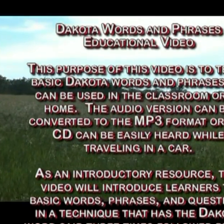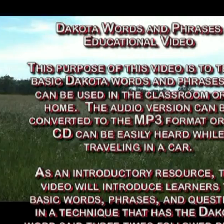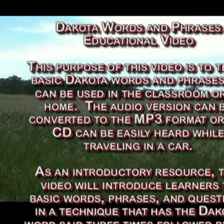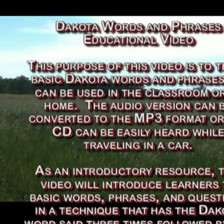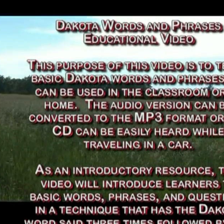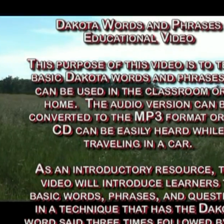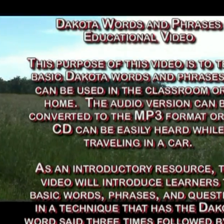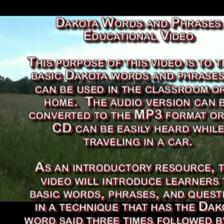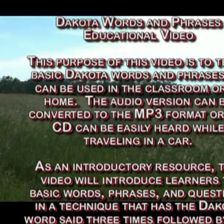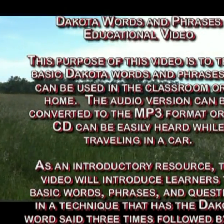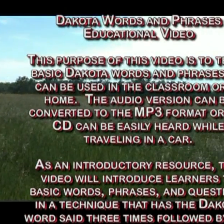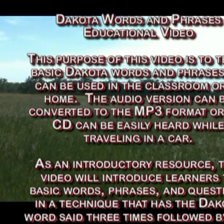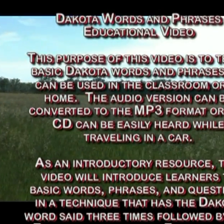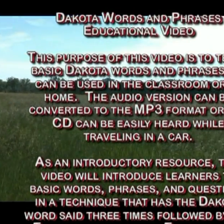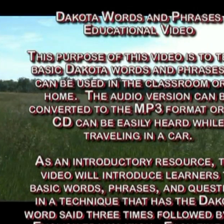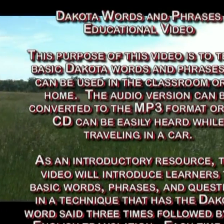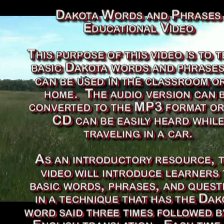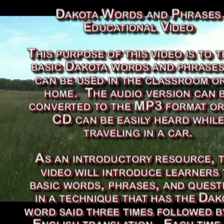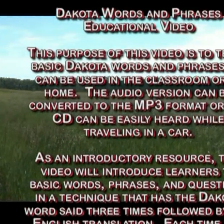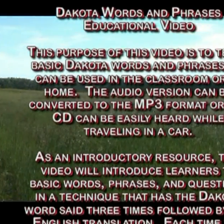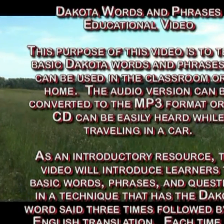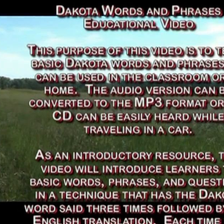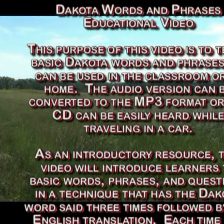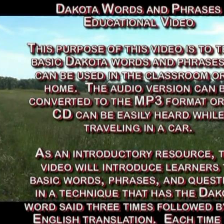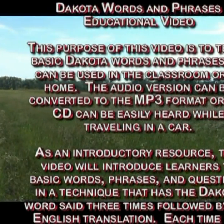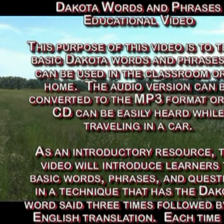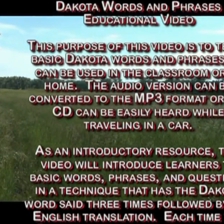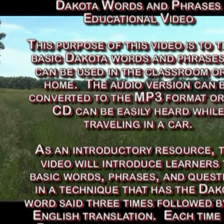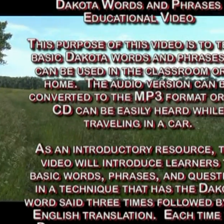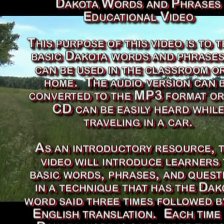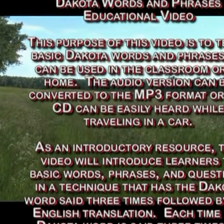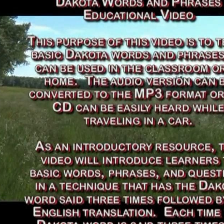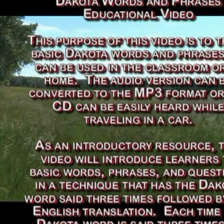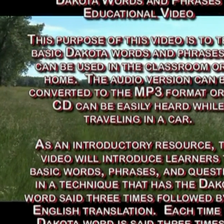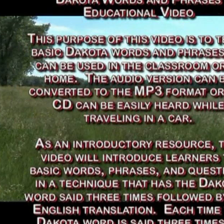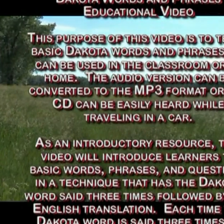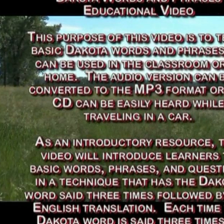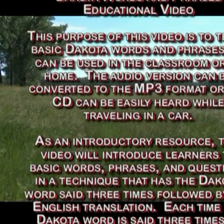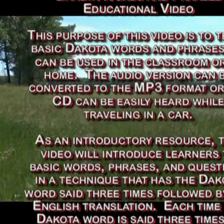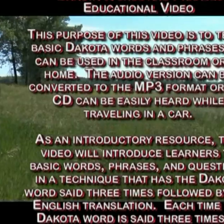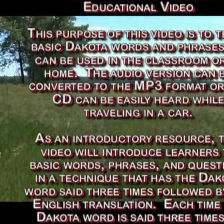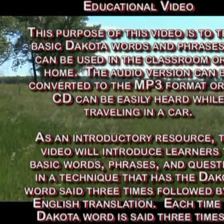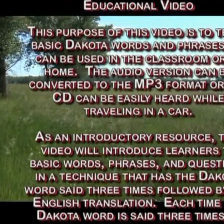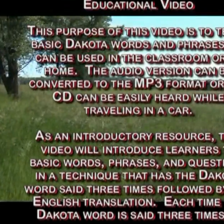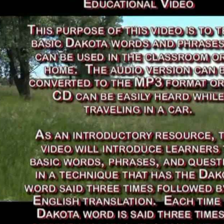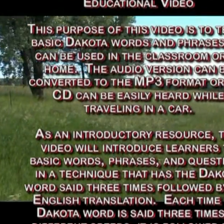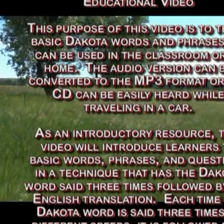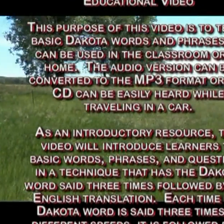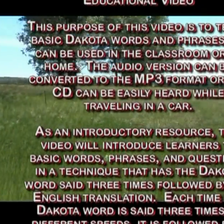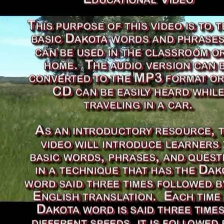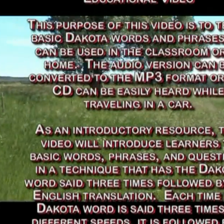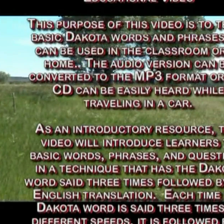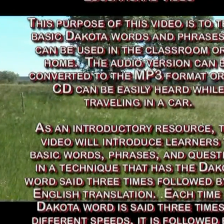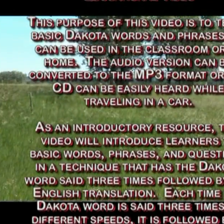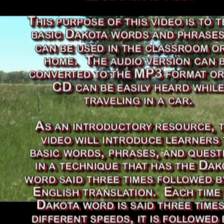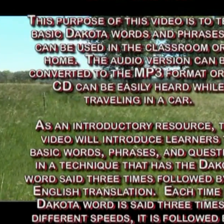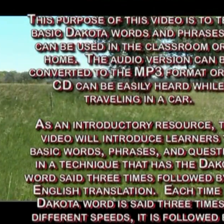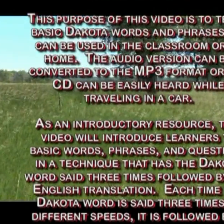car. As an introductory resource, this video will introduce learners to basic words, phrases,